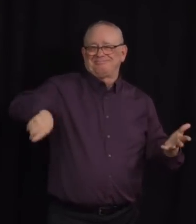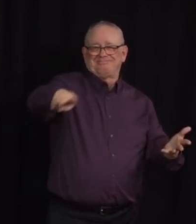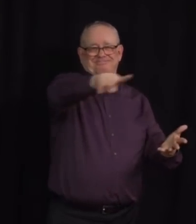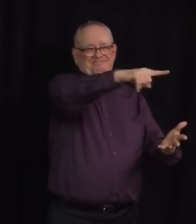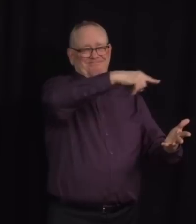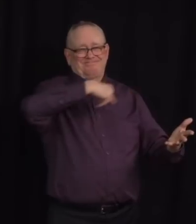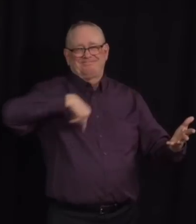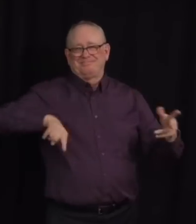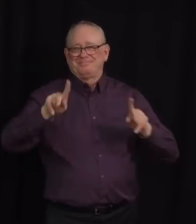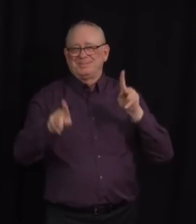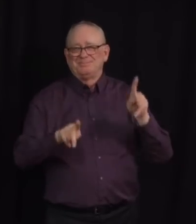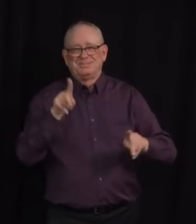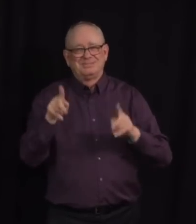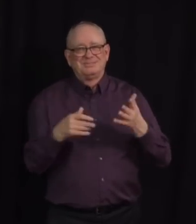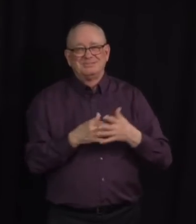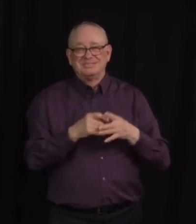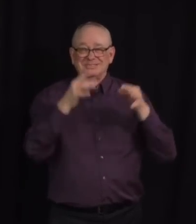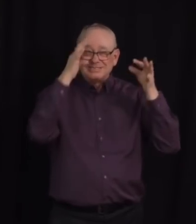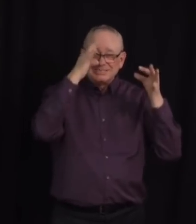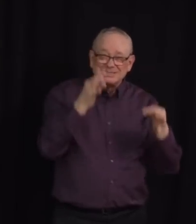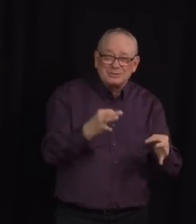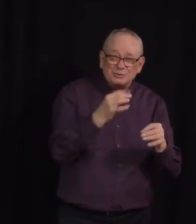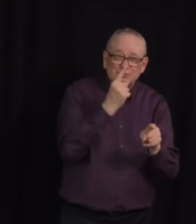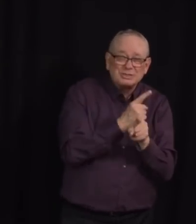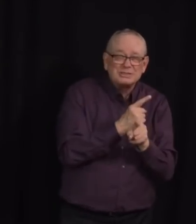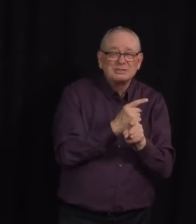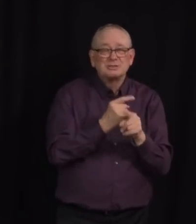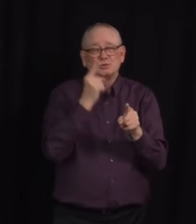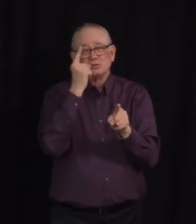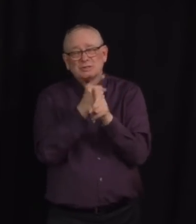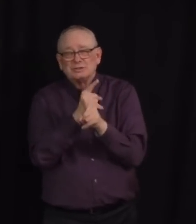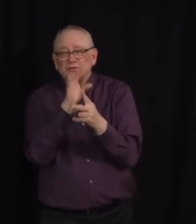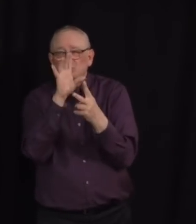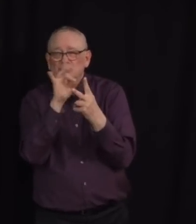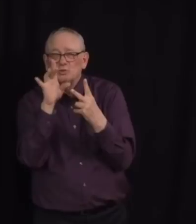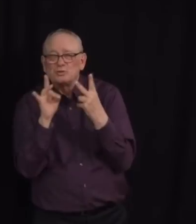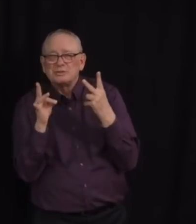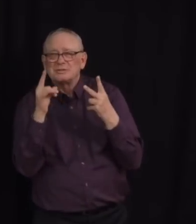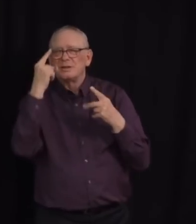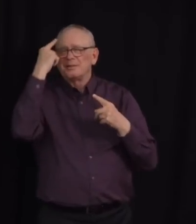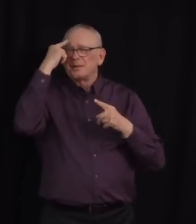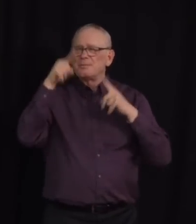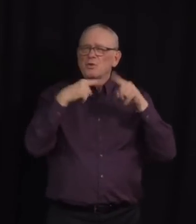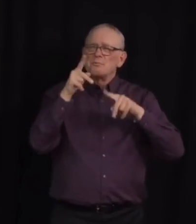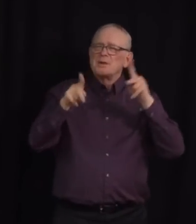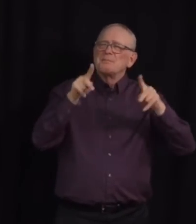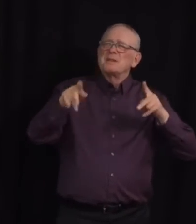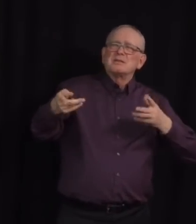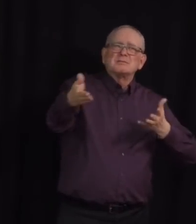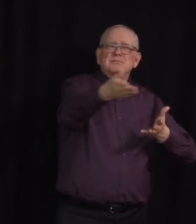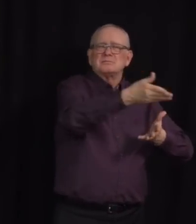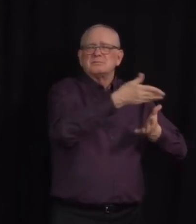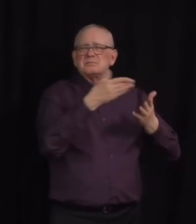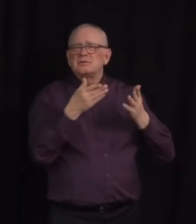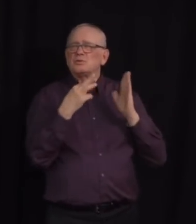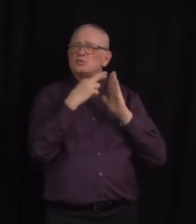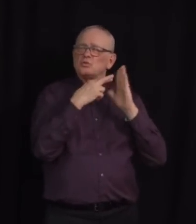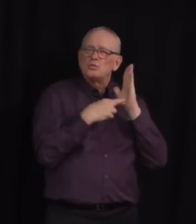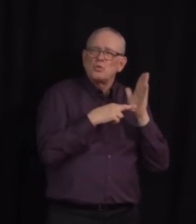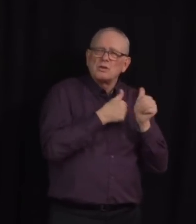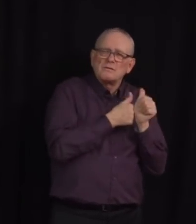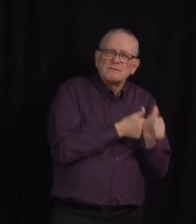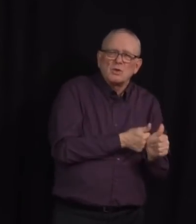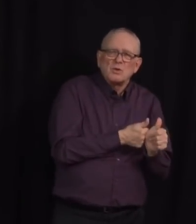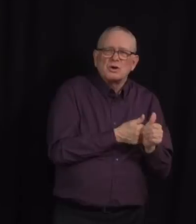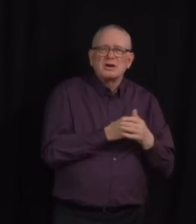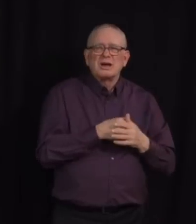prioritizing our community, preventing that spread within the current public health measures. If spread escalates, if we're seeing